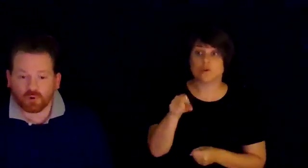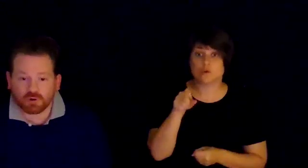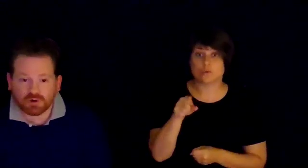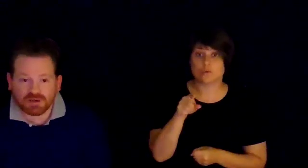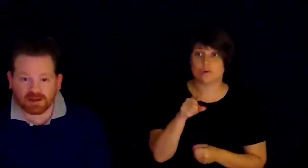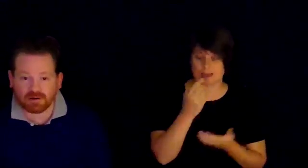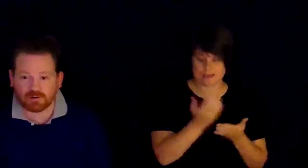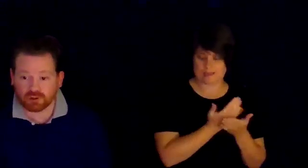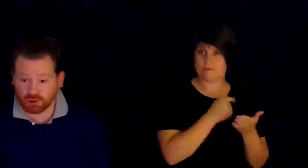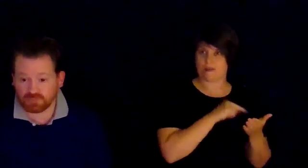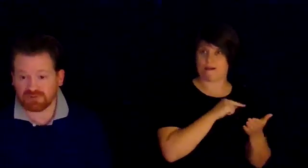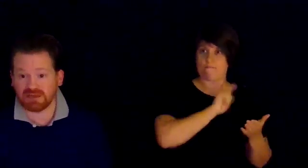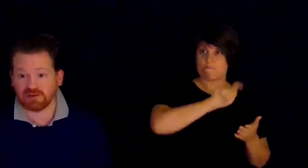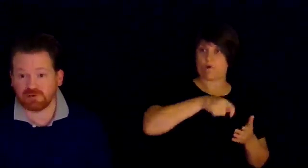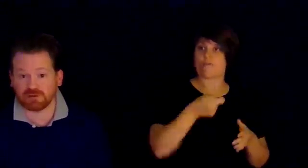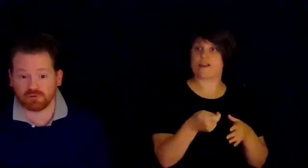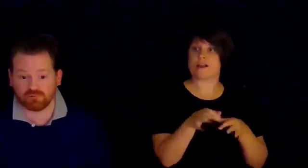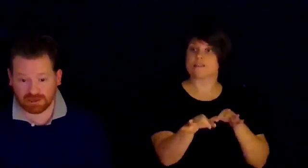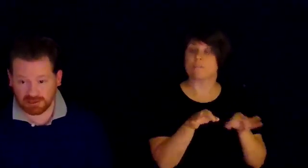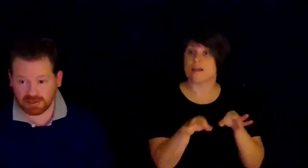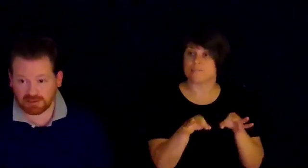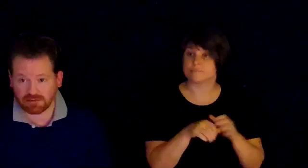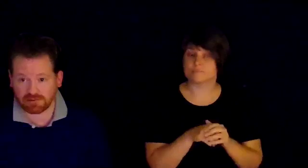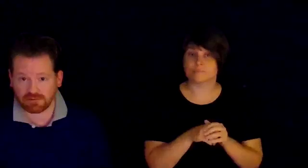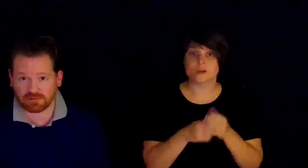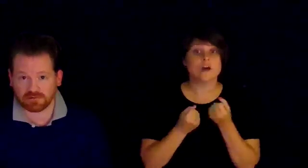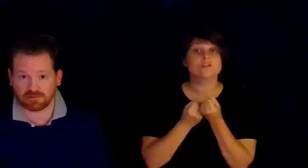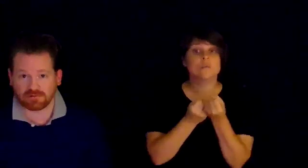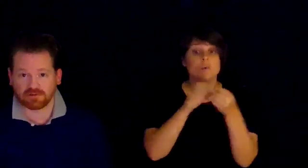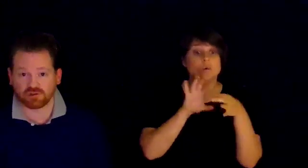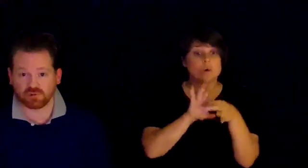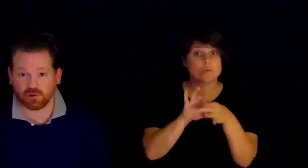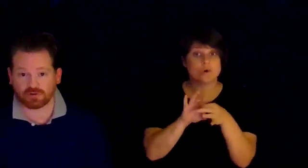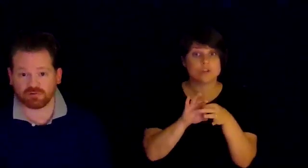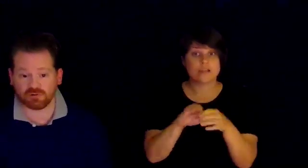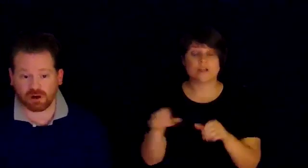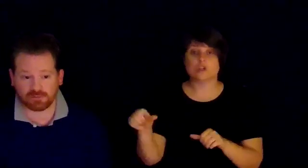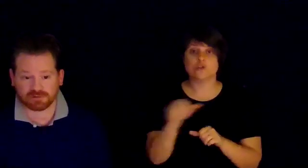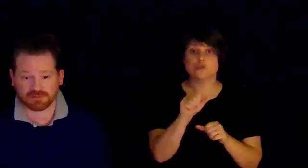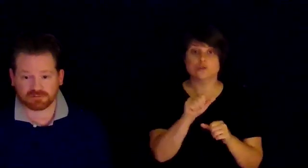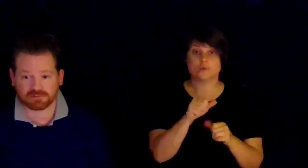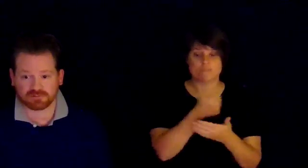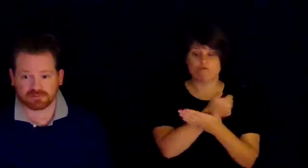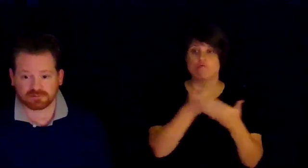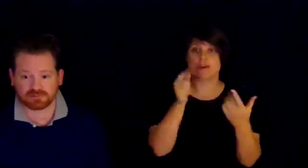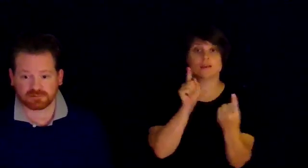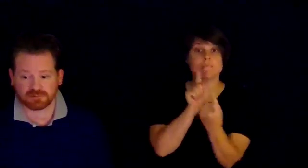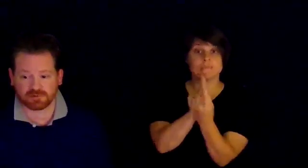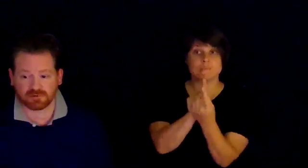A support coordinator should be meeting with you regularly to work through your goals.